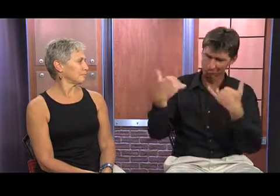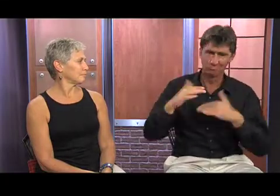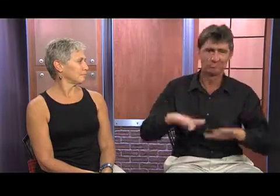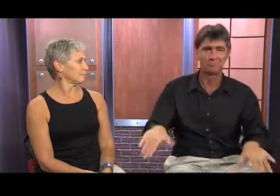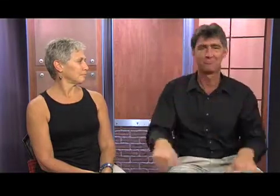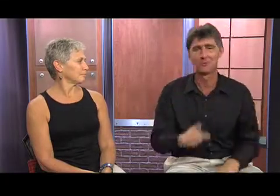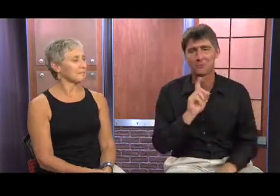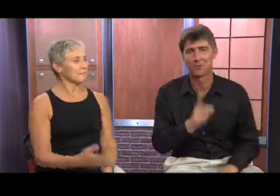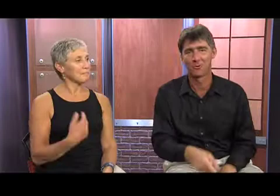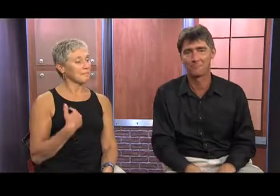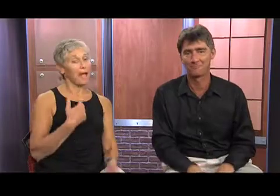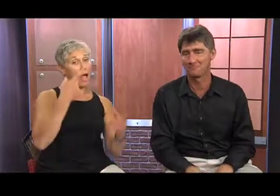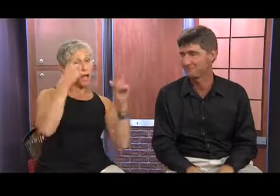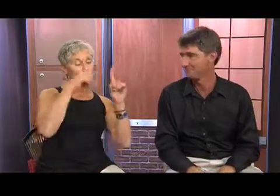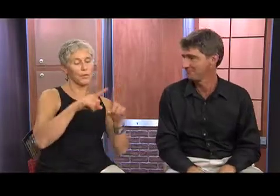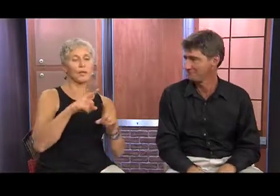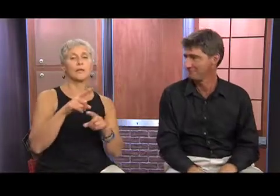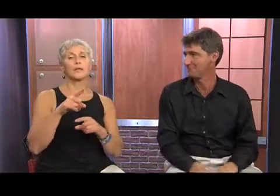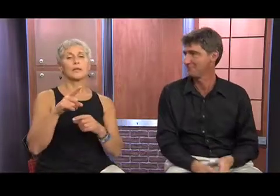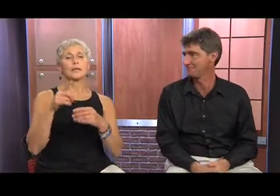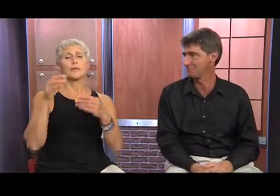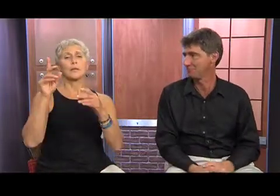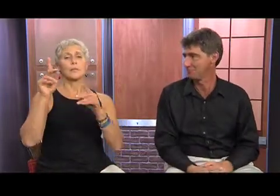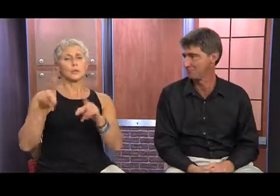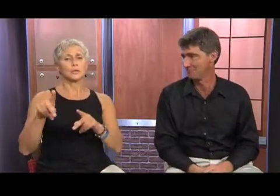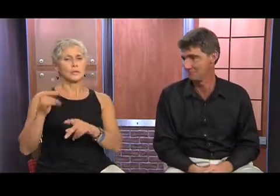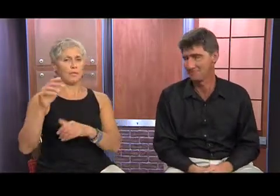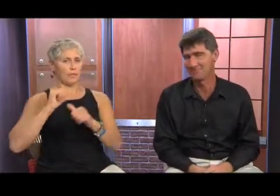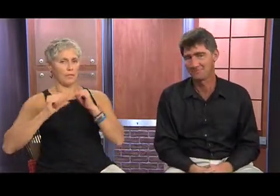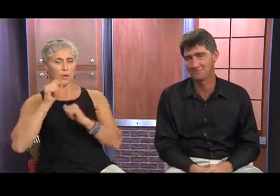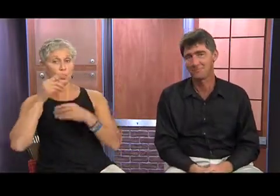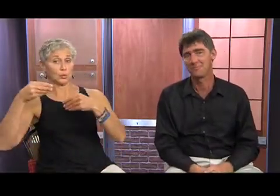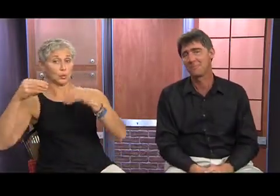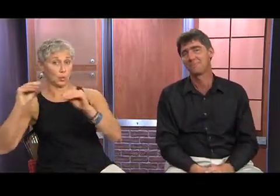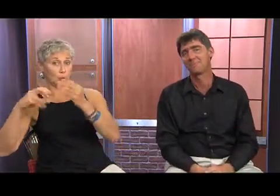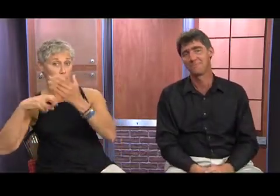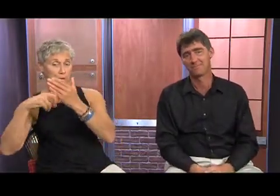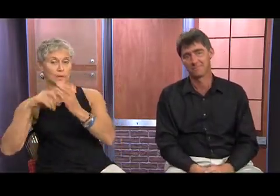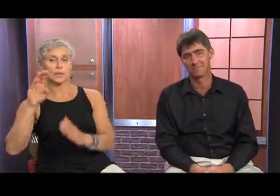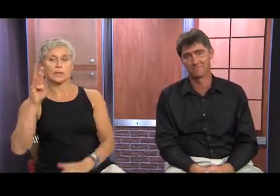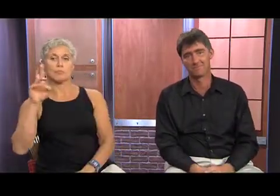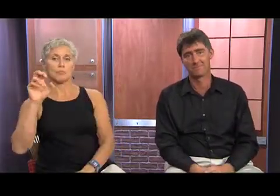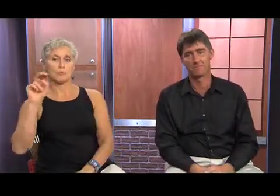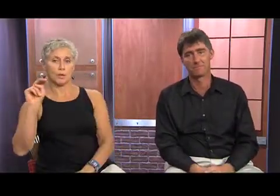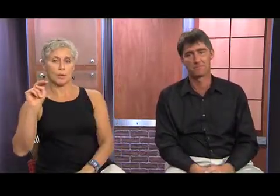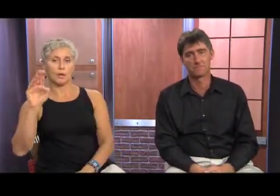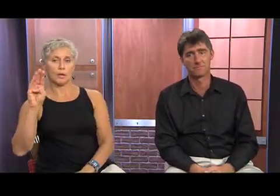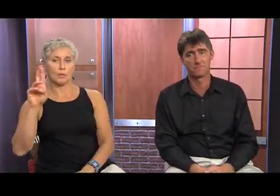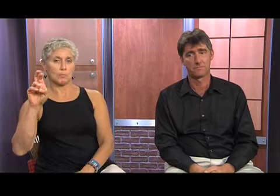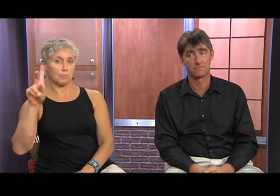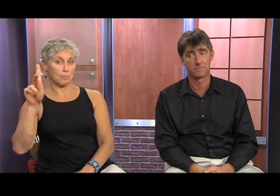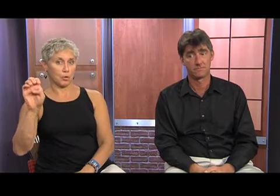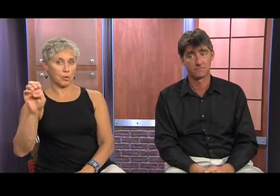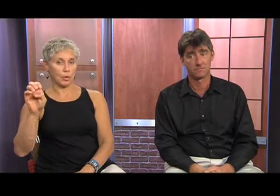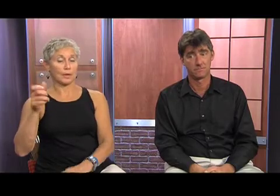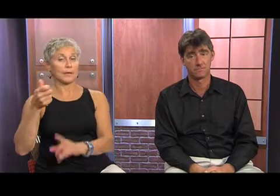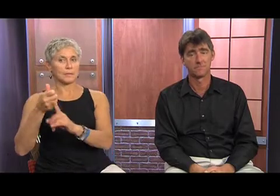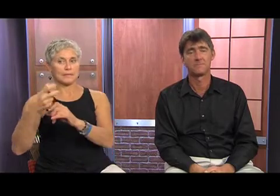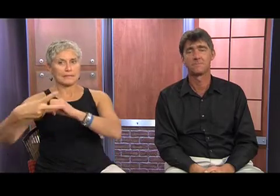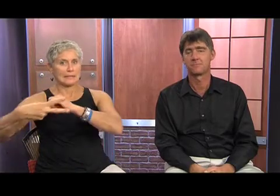our box office manager. And so you know Donnie, too. He has reserved seats, about 20 seats in the